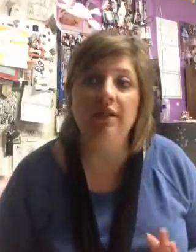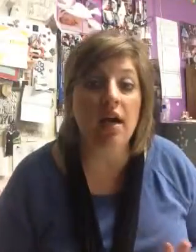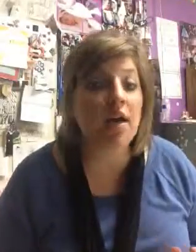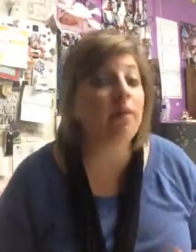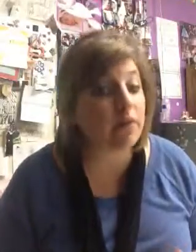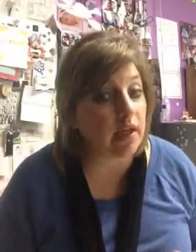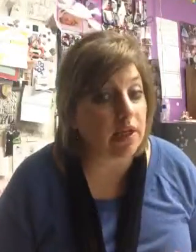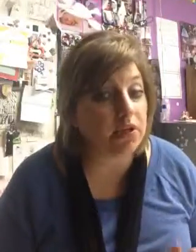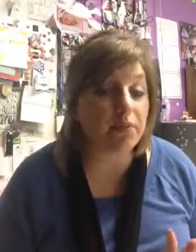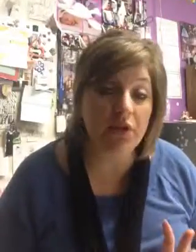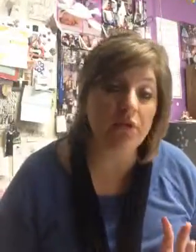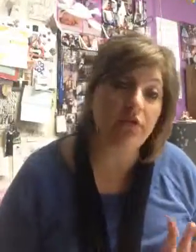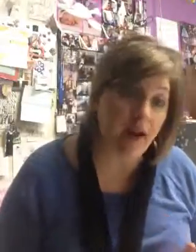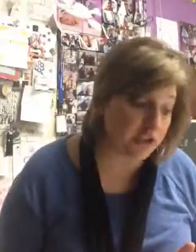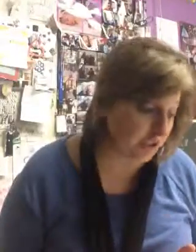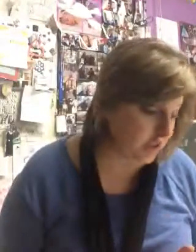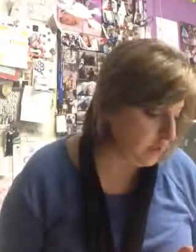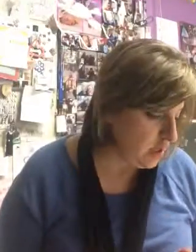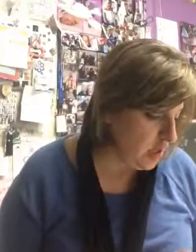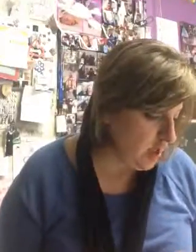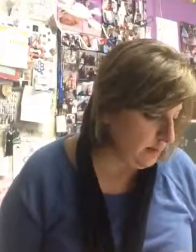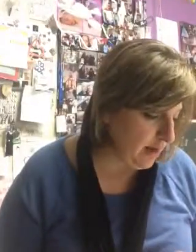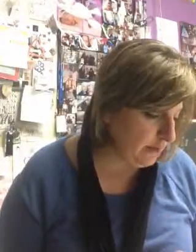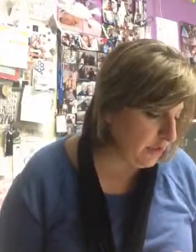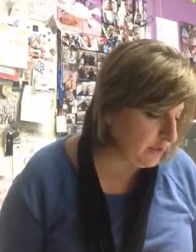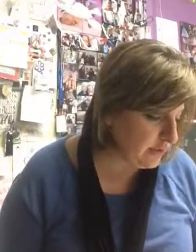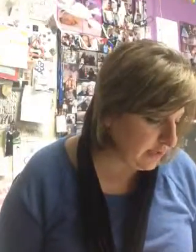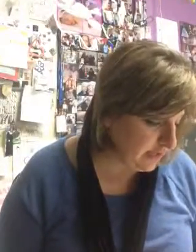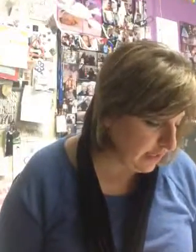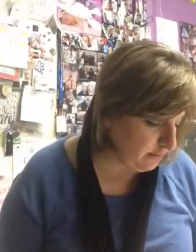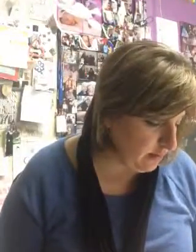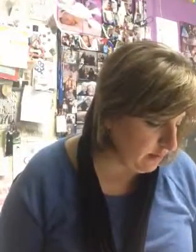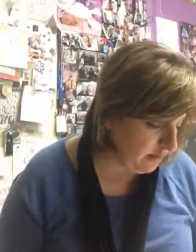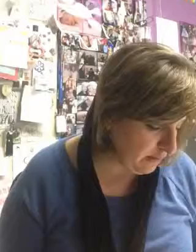done a percentage, so I'm going to do a fraction, and I'm going to use the same.